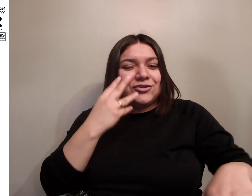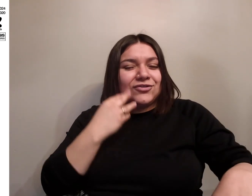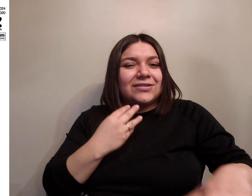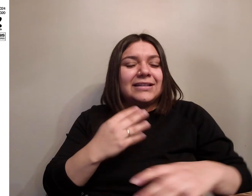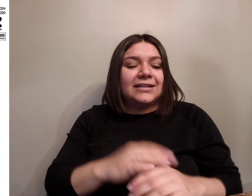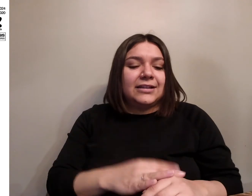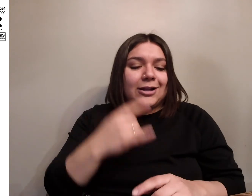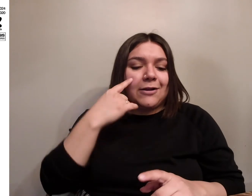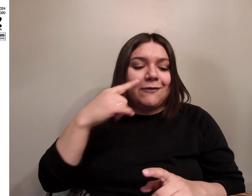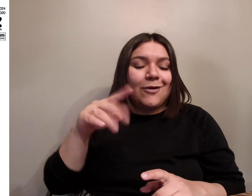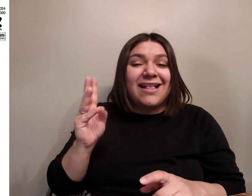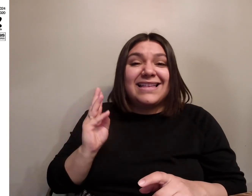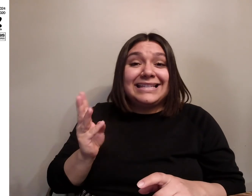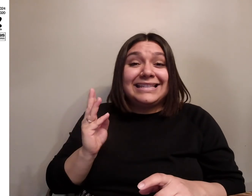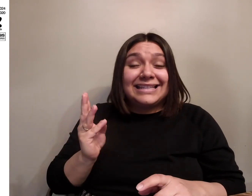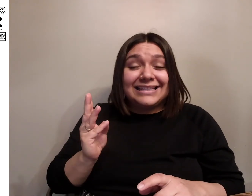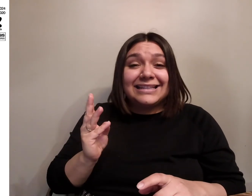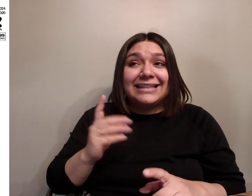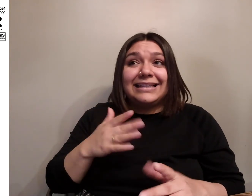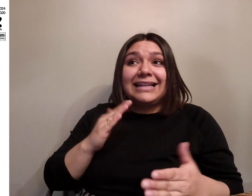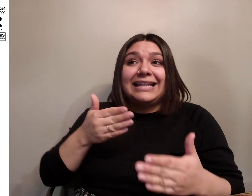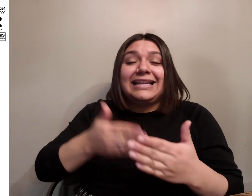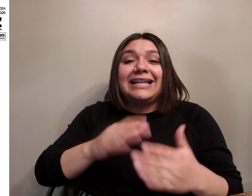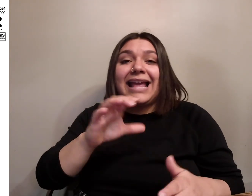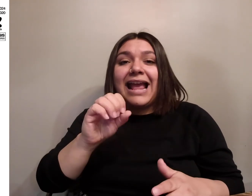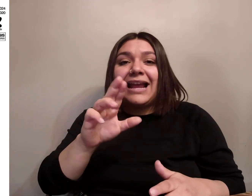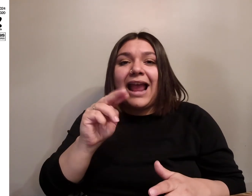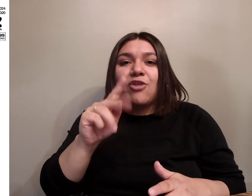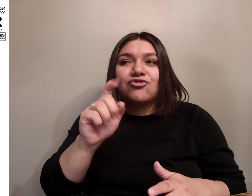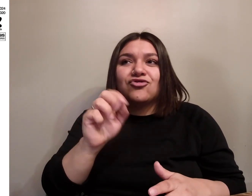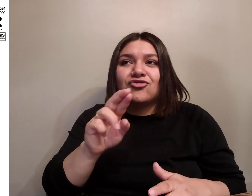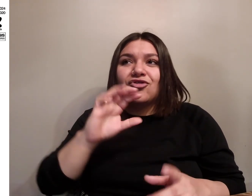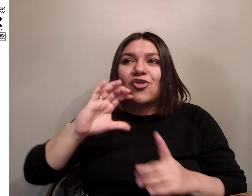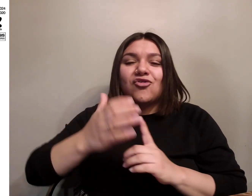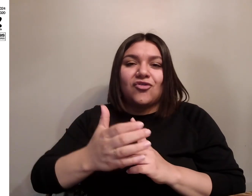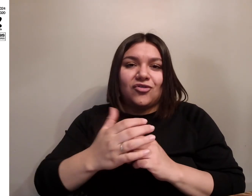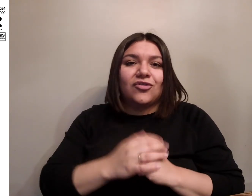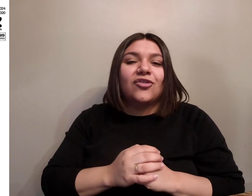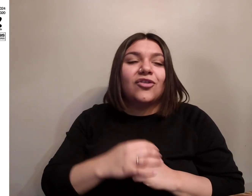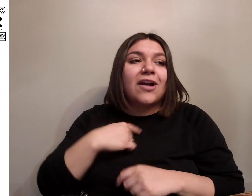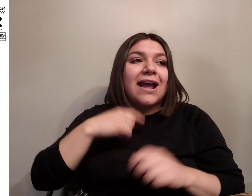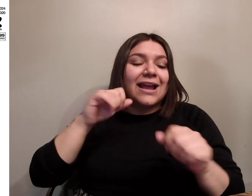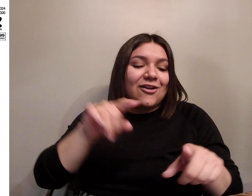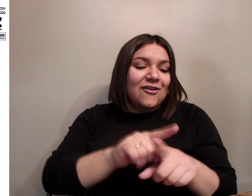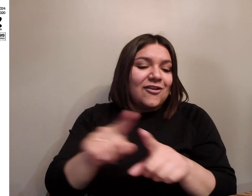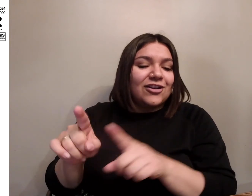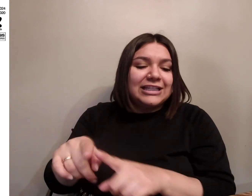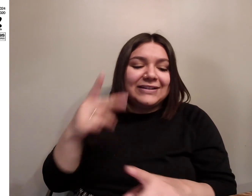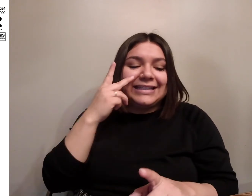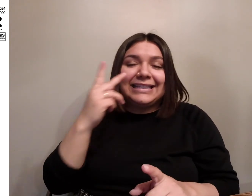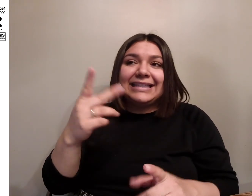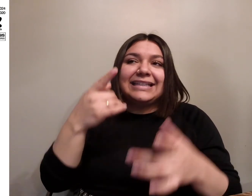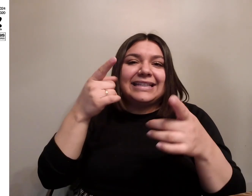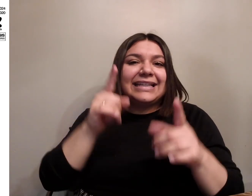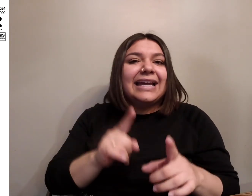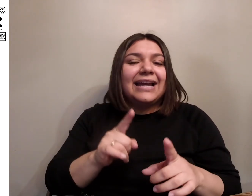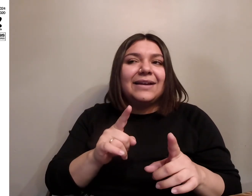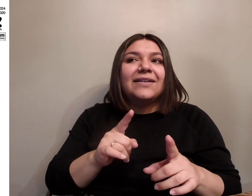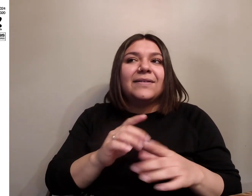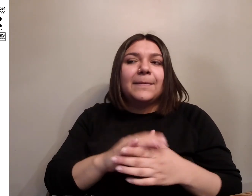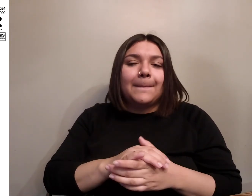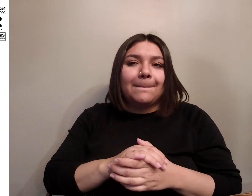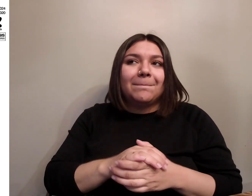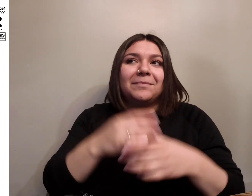for a fair amount of my own experience in the 60s counterculture. So, and